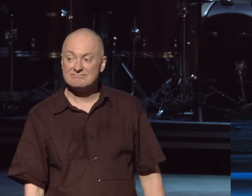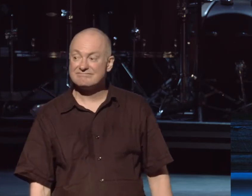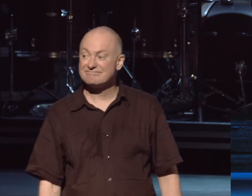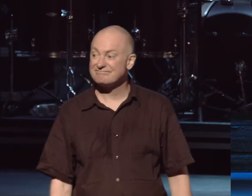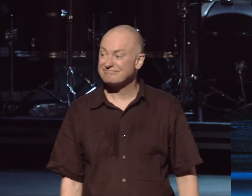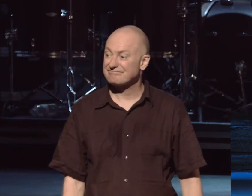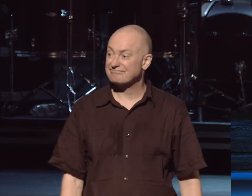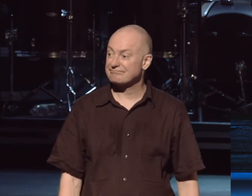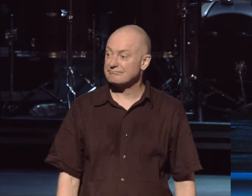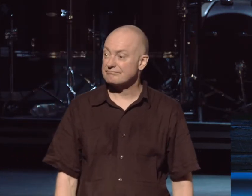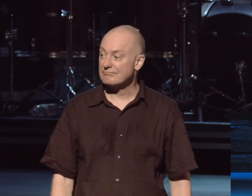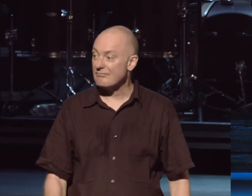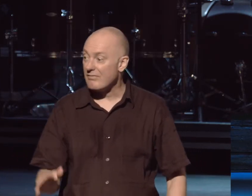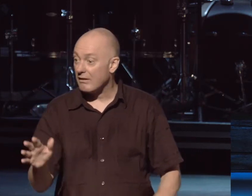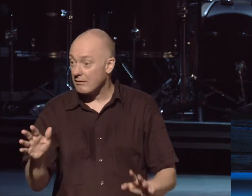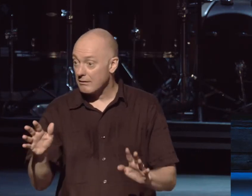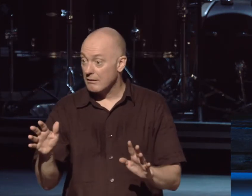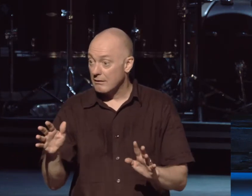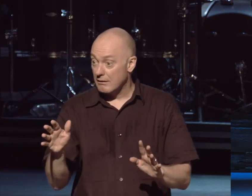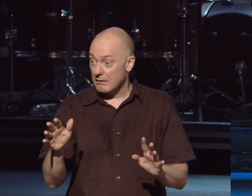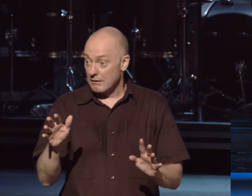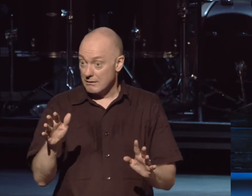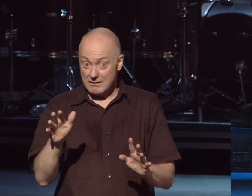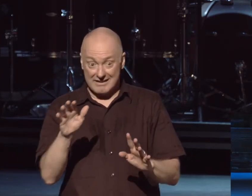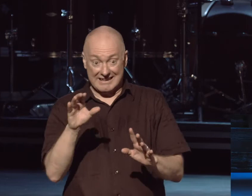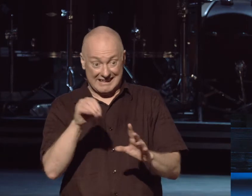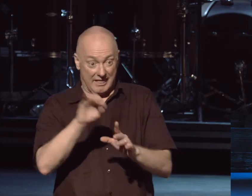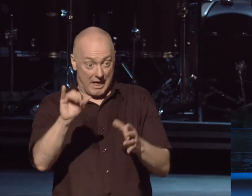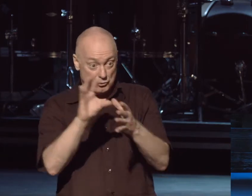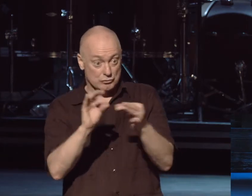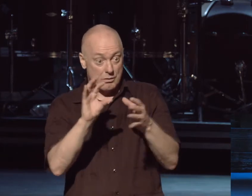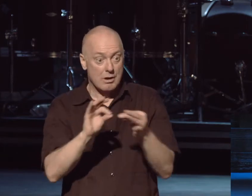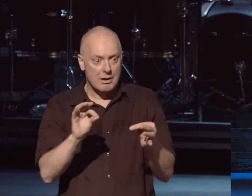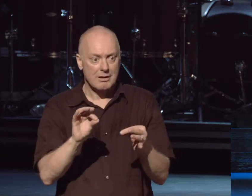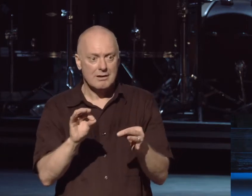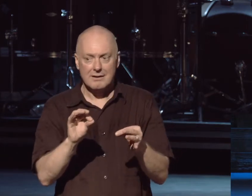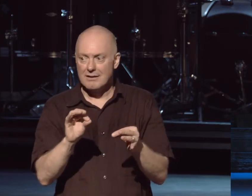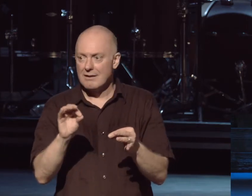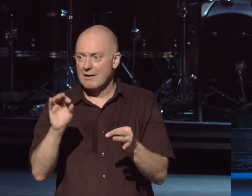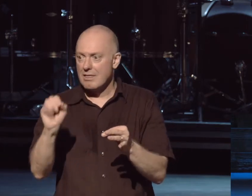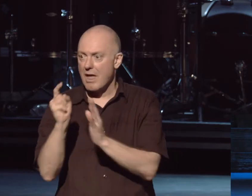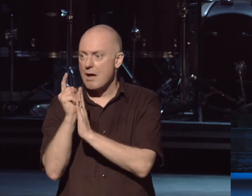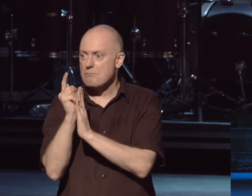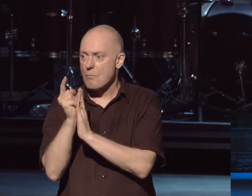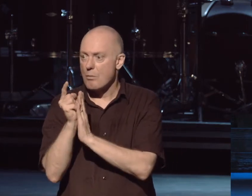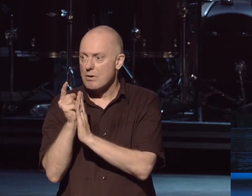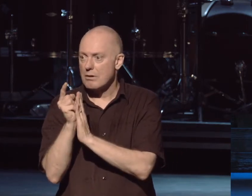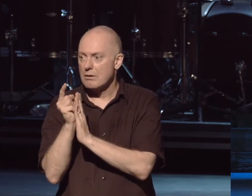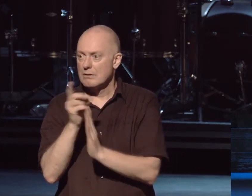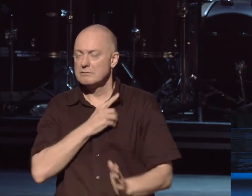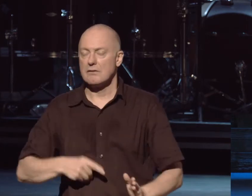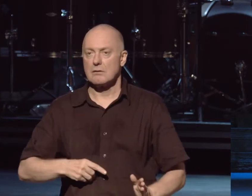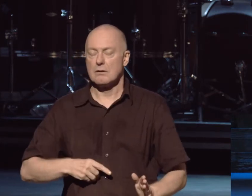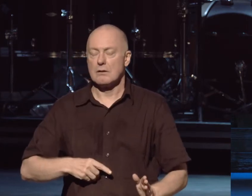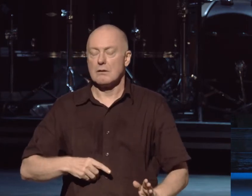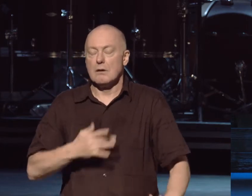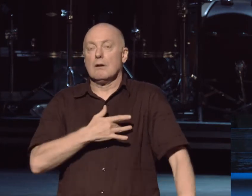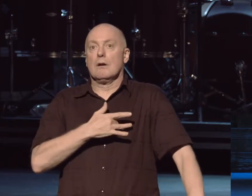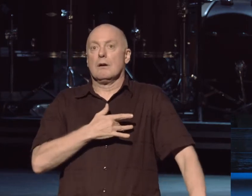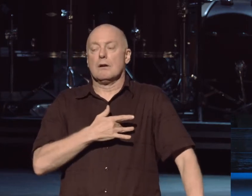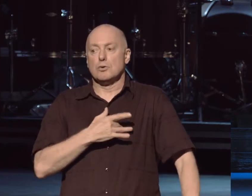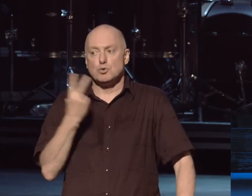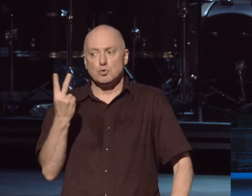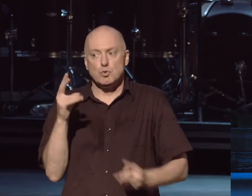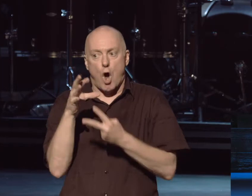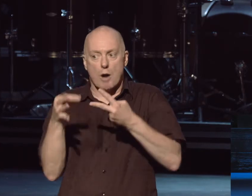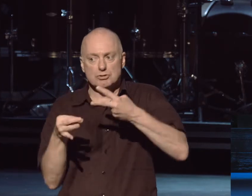Now, right here, loved ones, right here, this is a defining moment in the life of David. David has two options at this